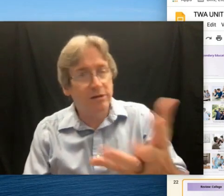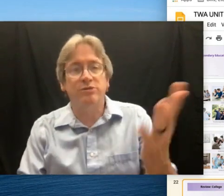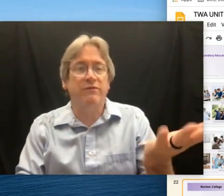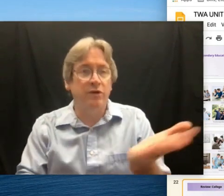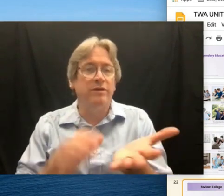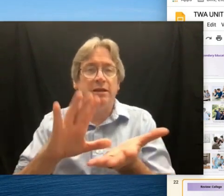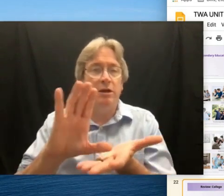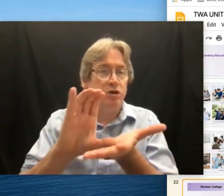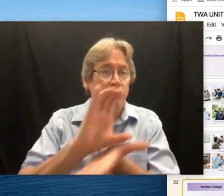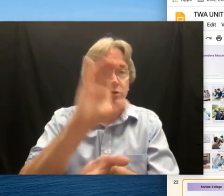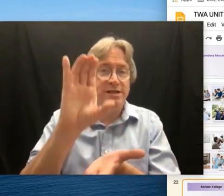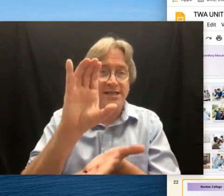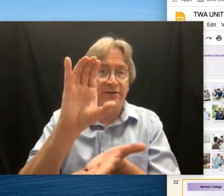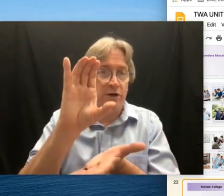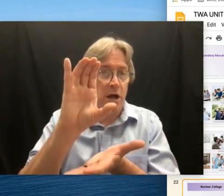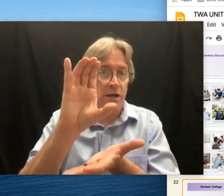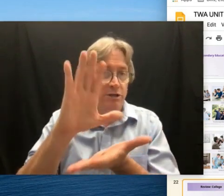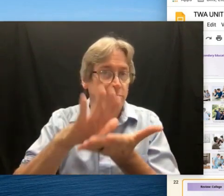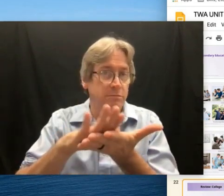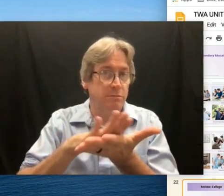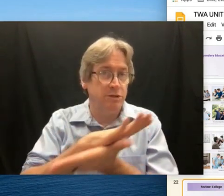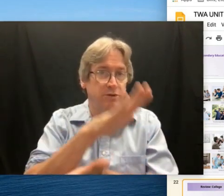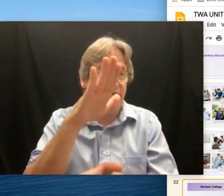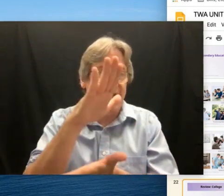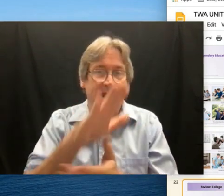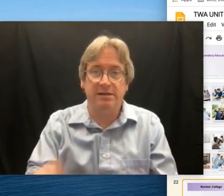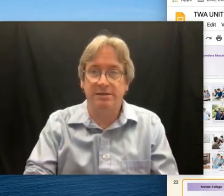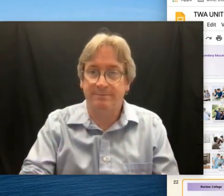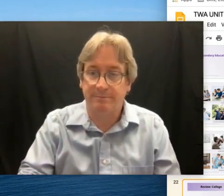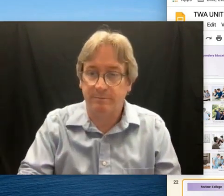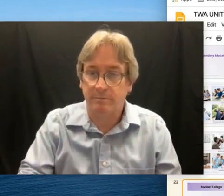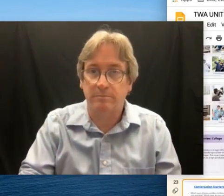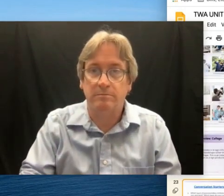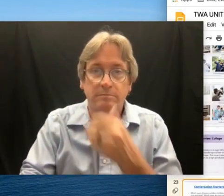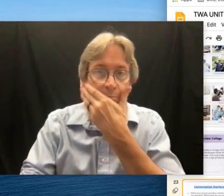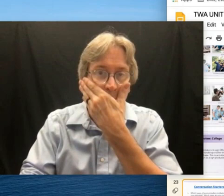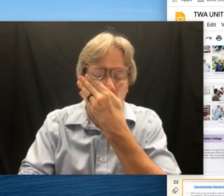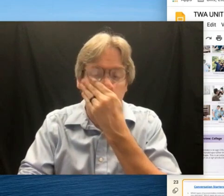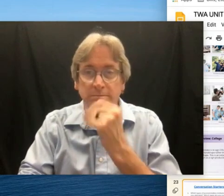So here's the review that, don't use a C for college. Do the flat hands.